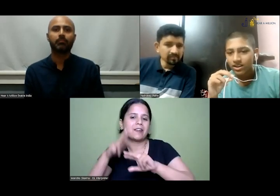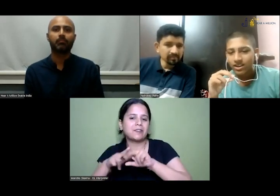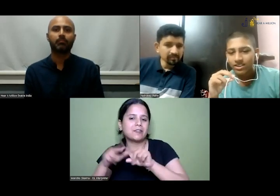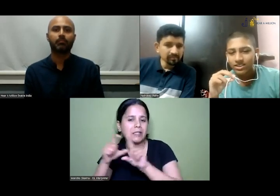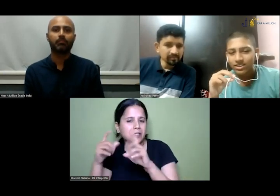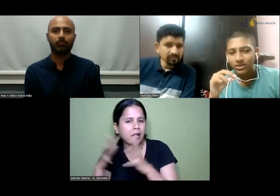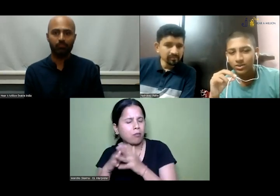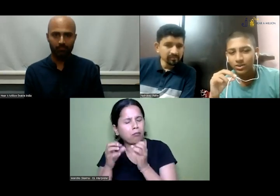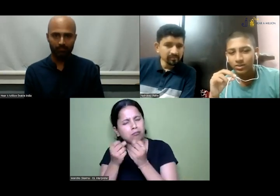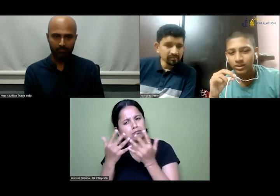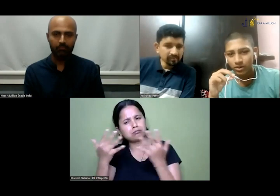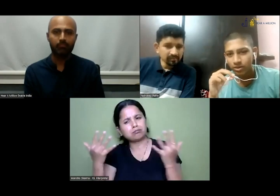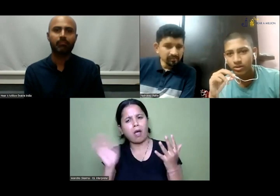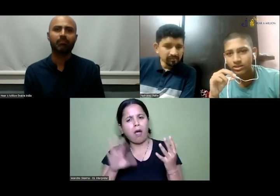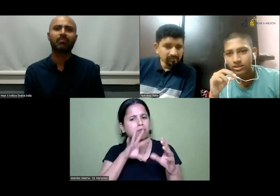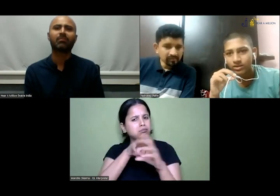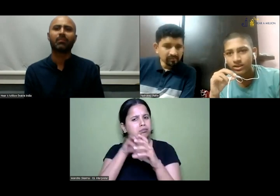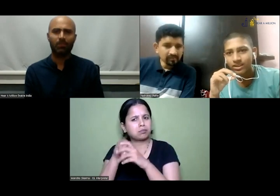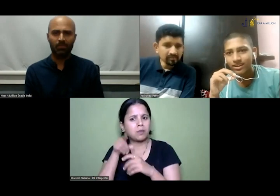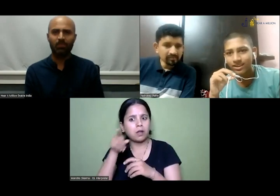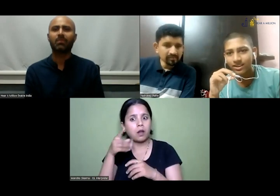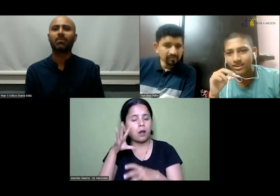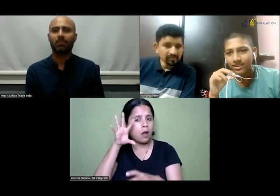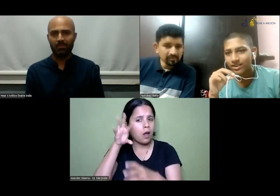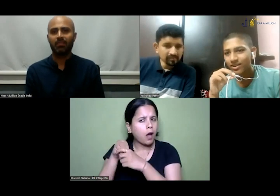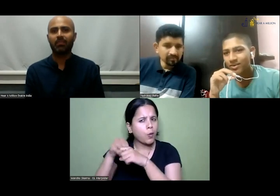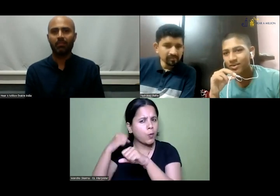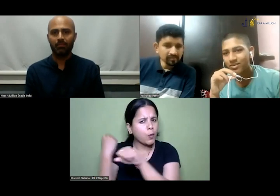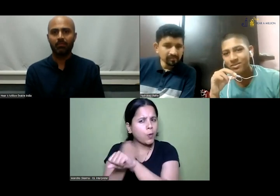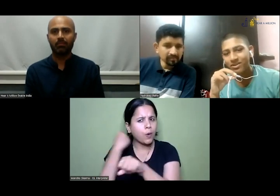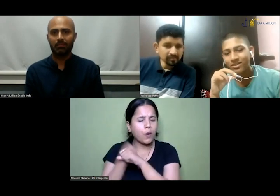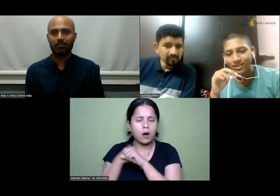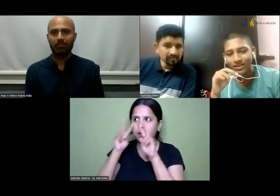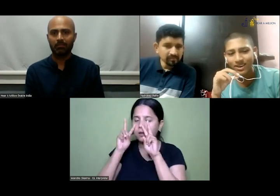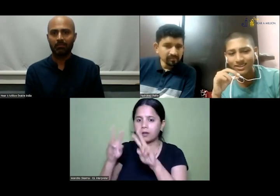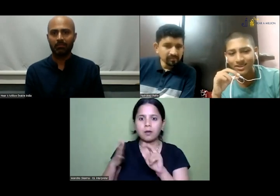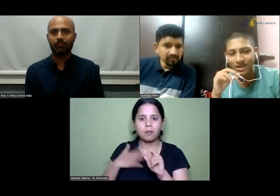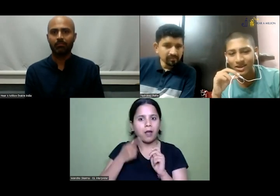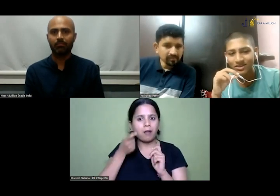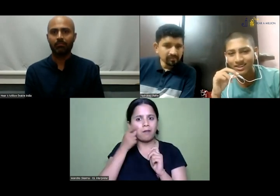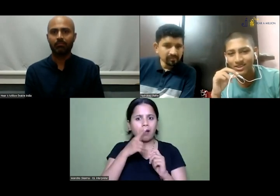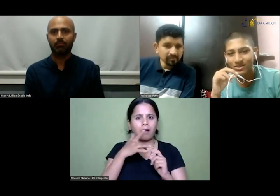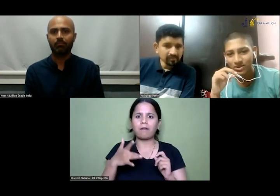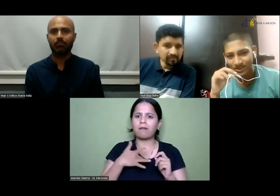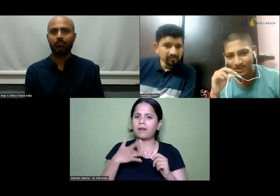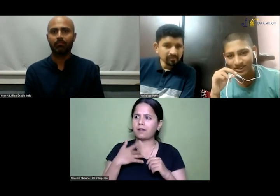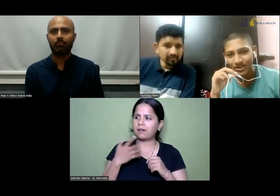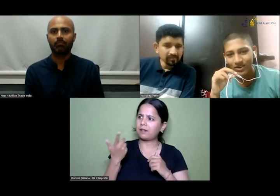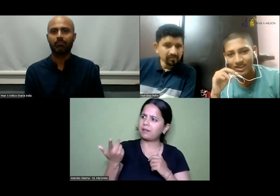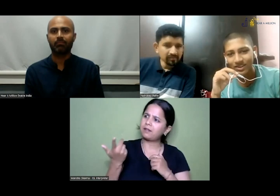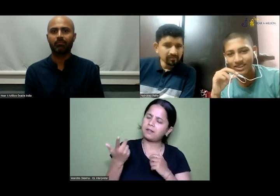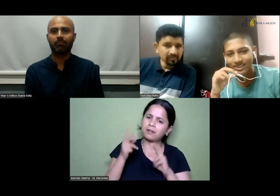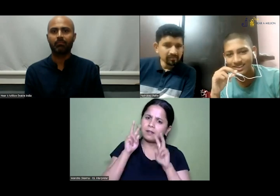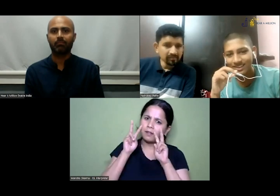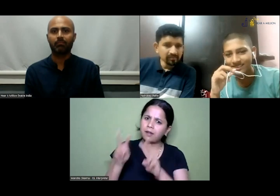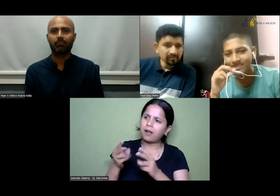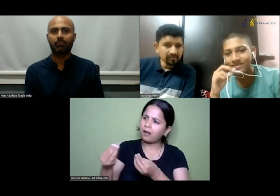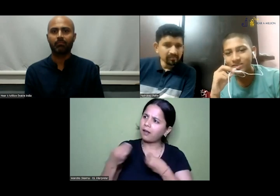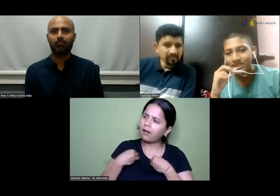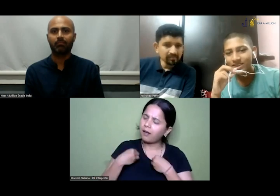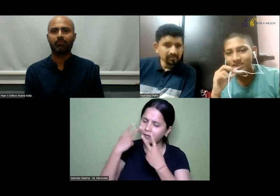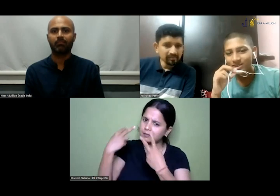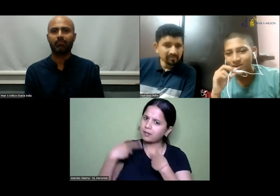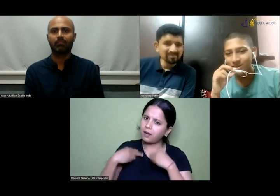Uh, she used to be so immersed in her work that me and my father felt sometimes that she was not giving us